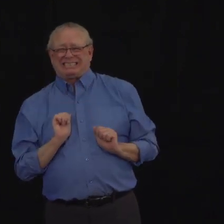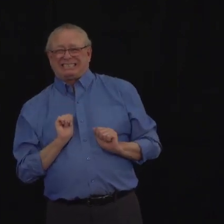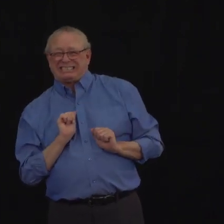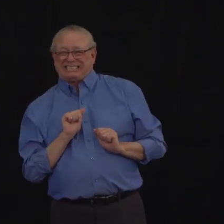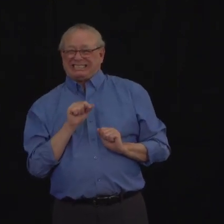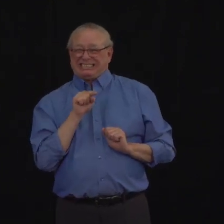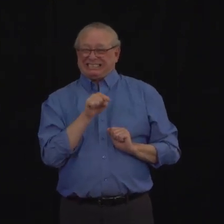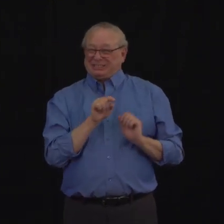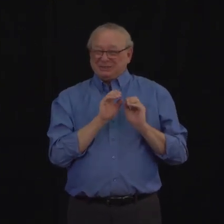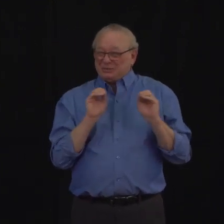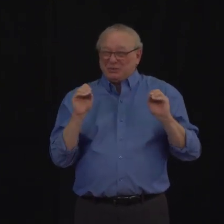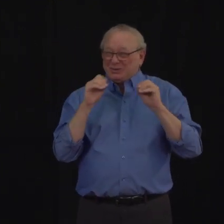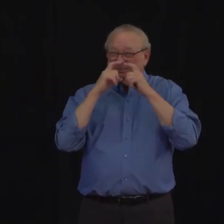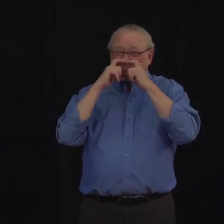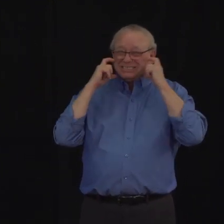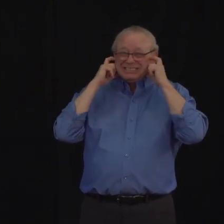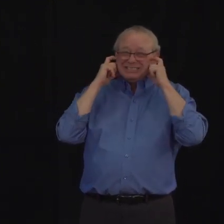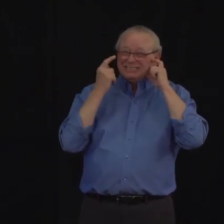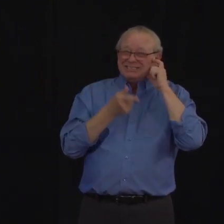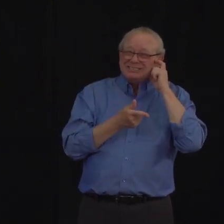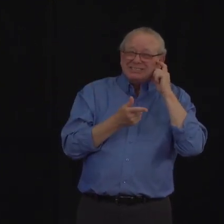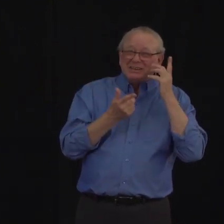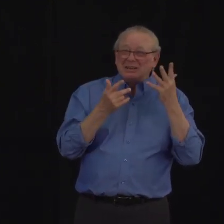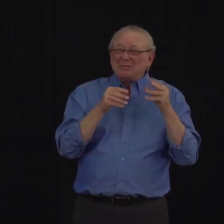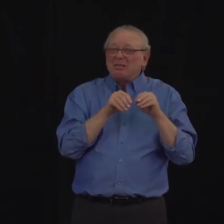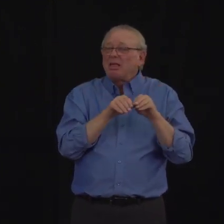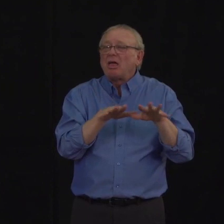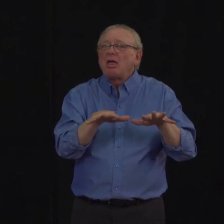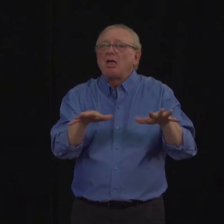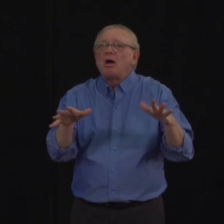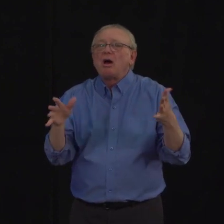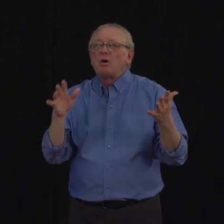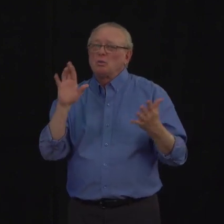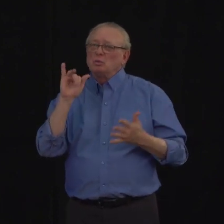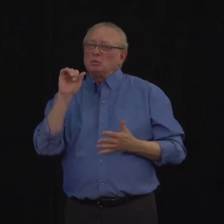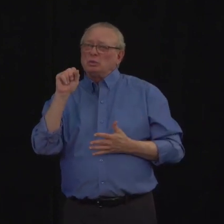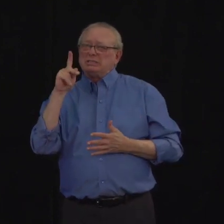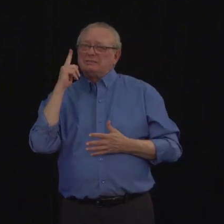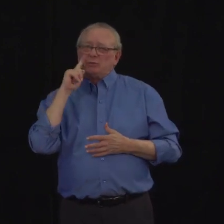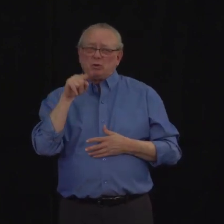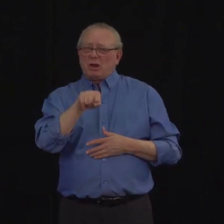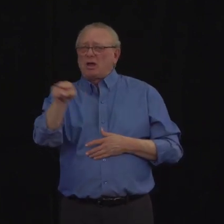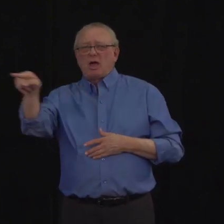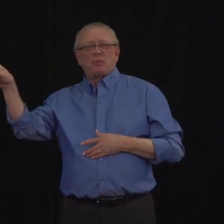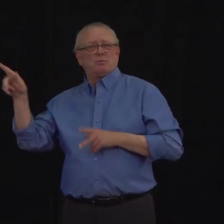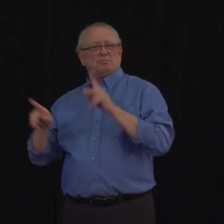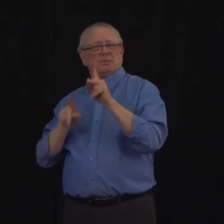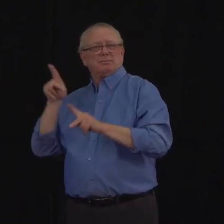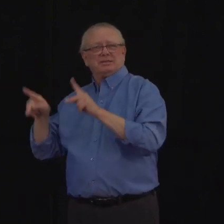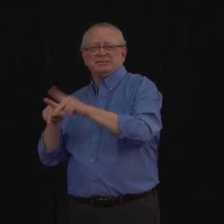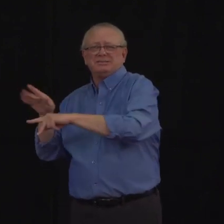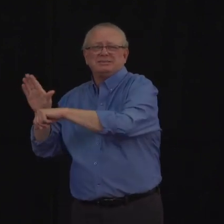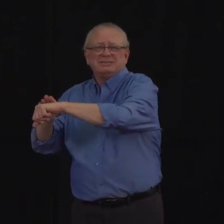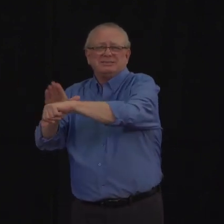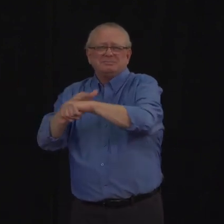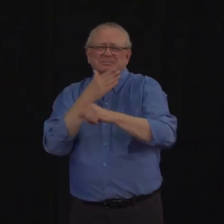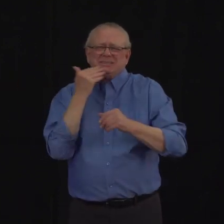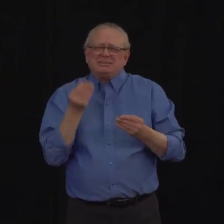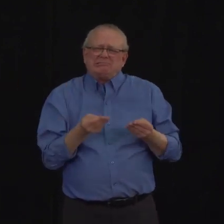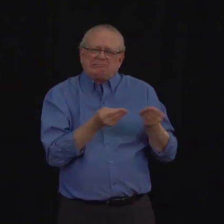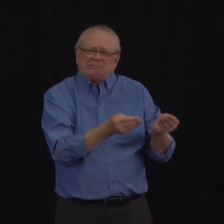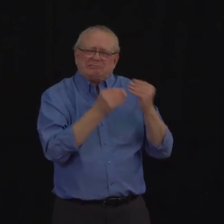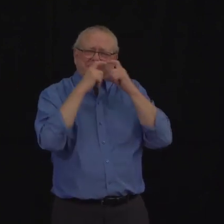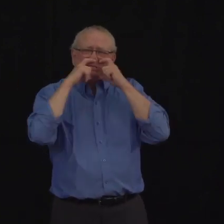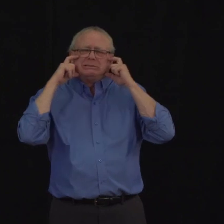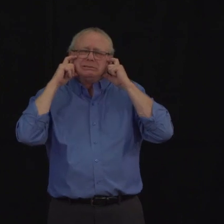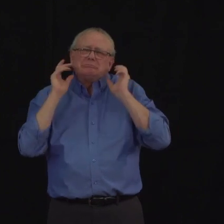and a reminder of the importance of having face coverings for all those who are in those kinds of facilities. Operator, can you put through the next caller,